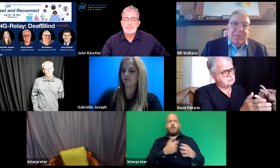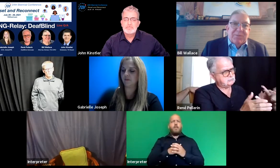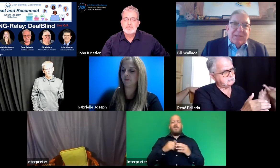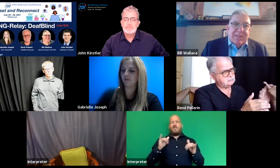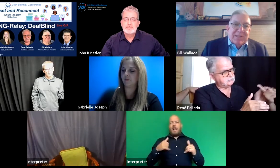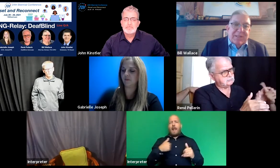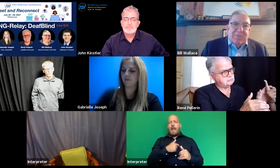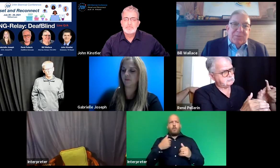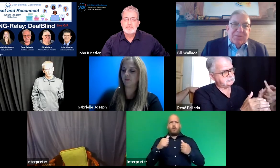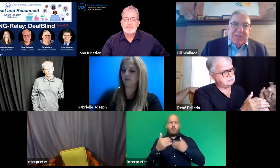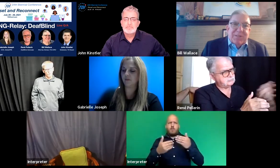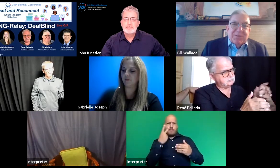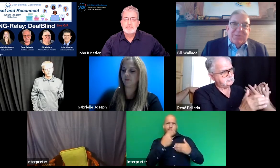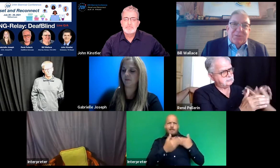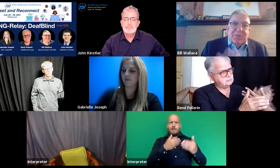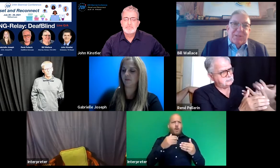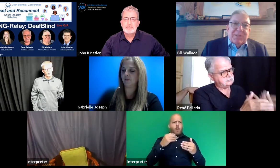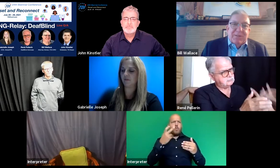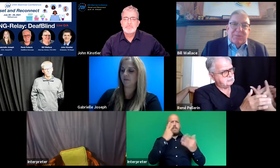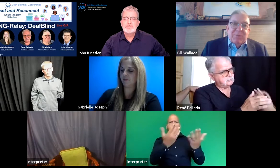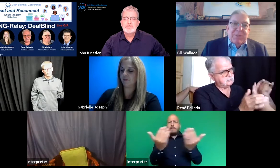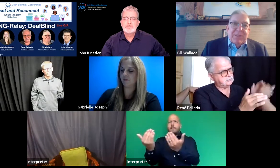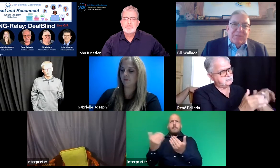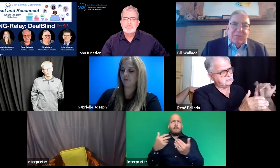I don't know if the person can answer that question, but